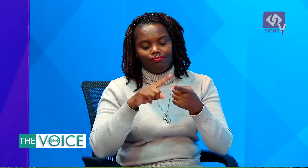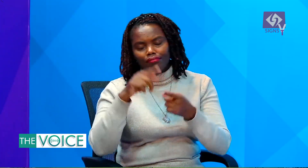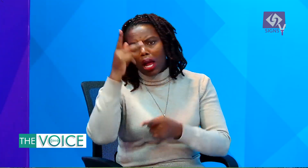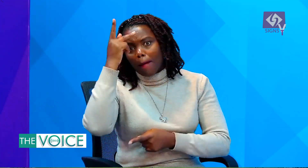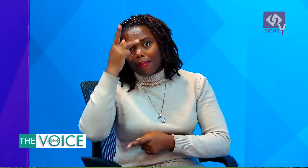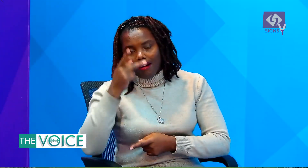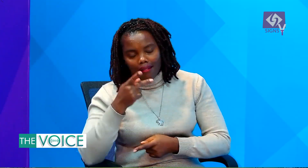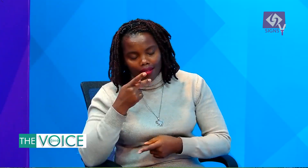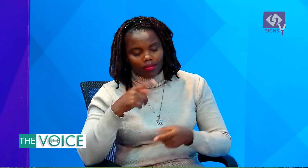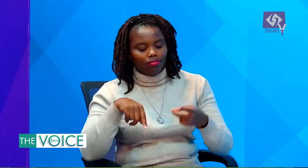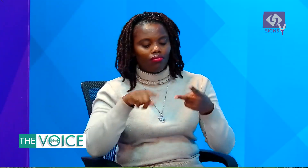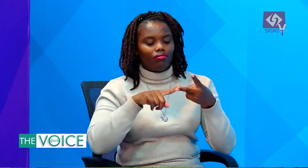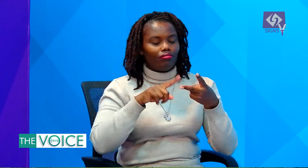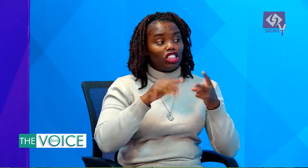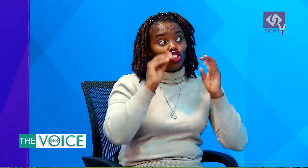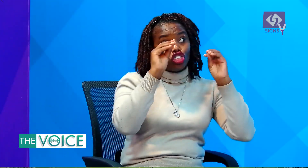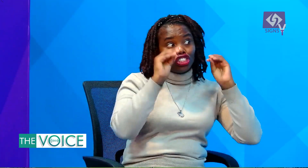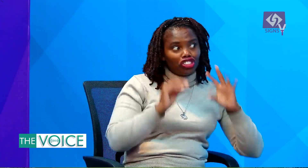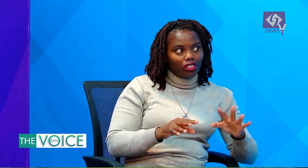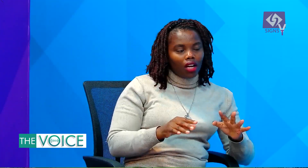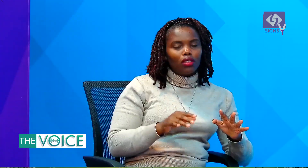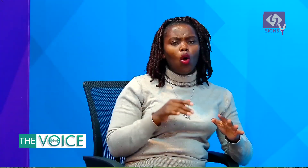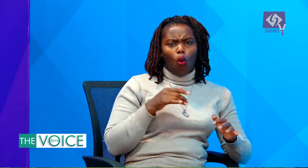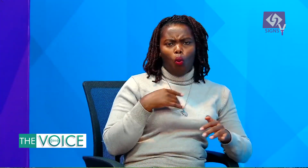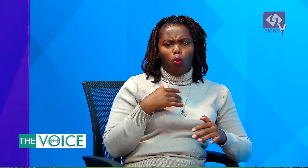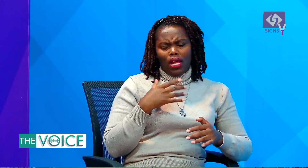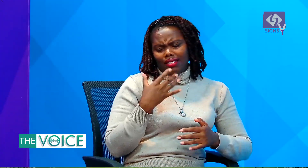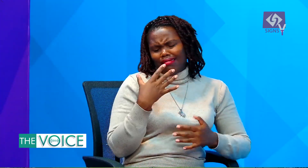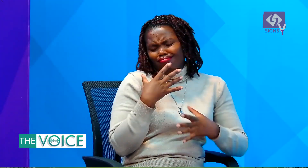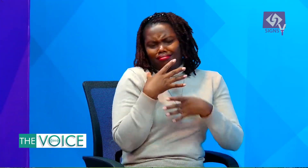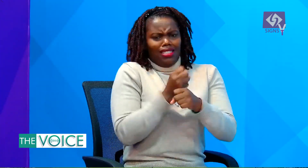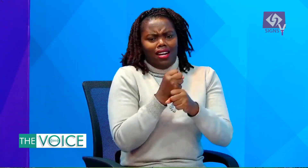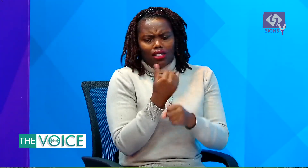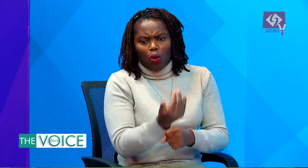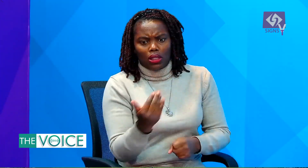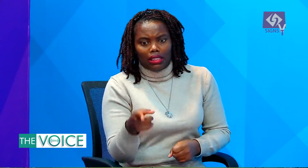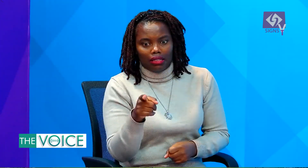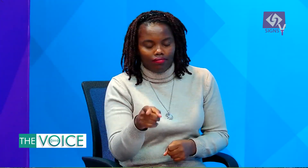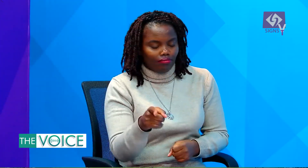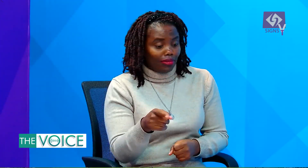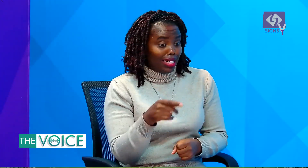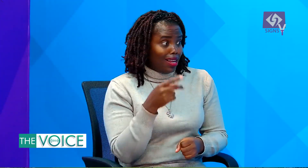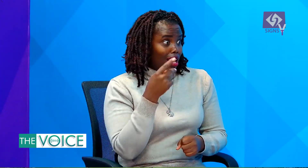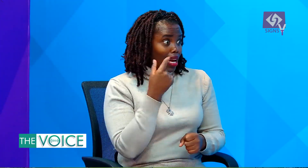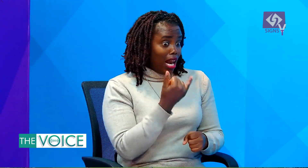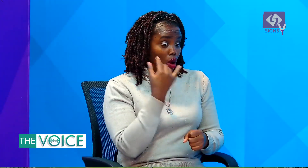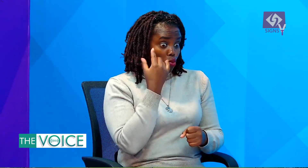where the young boys and girls are taken advantage by their own parents and also teachers.